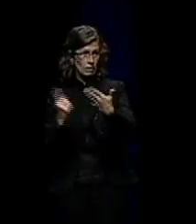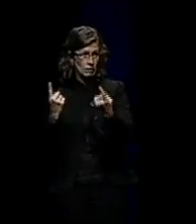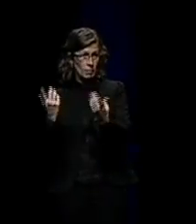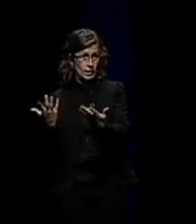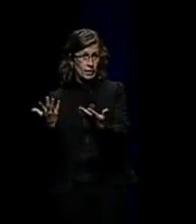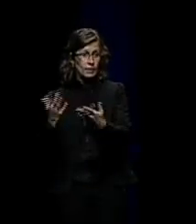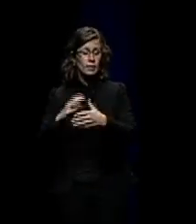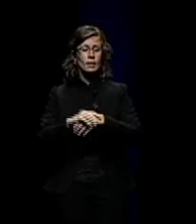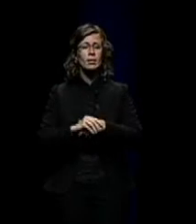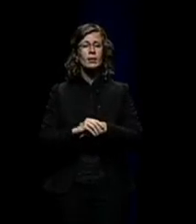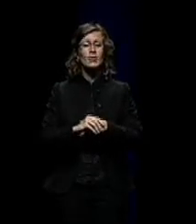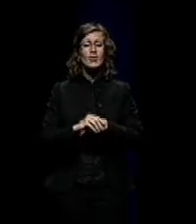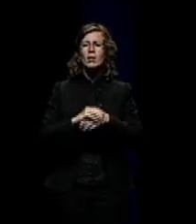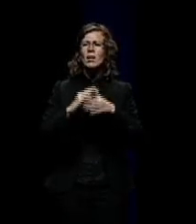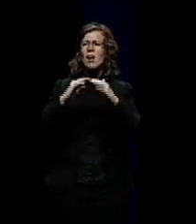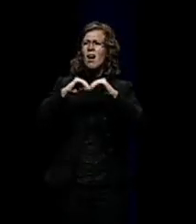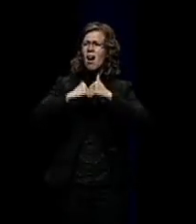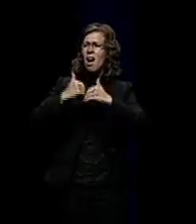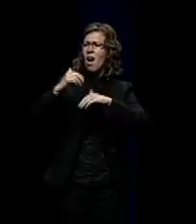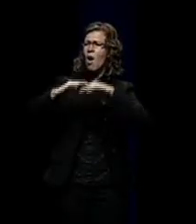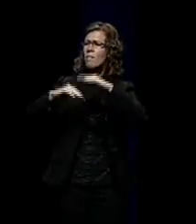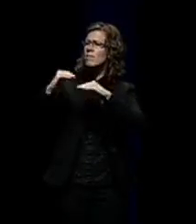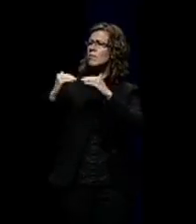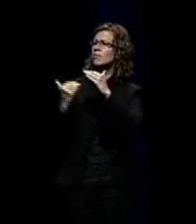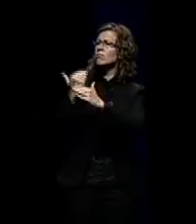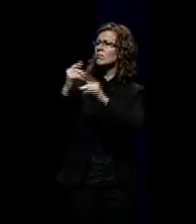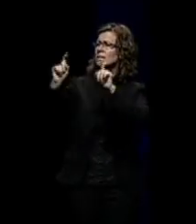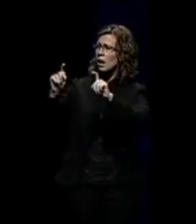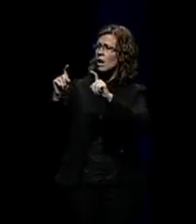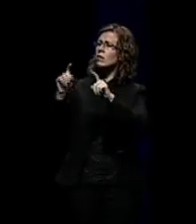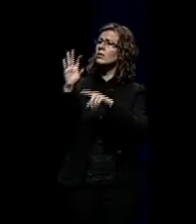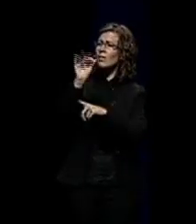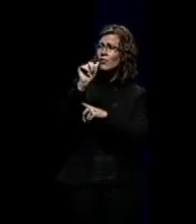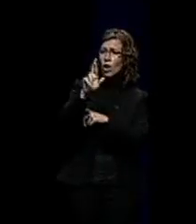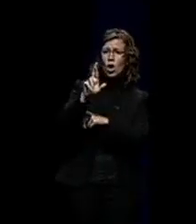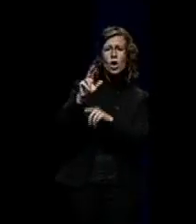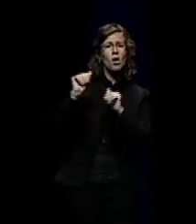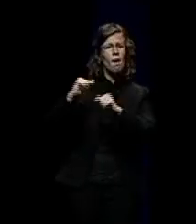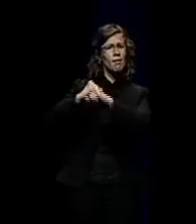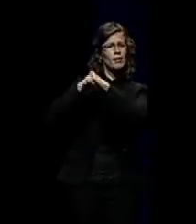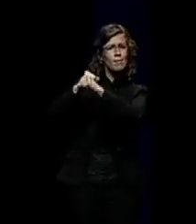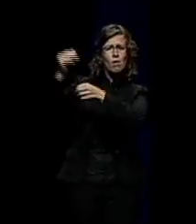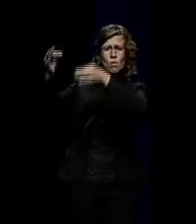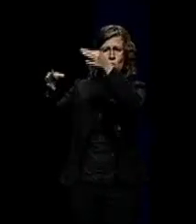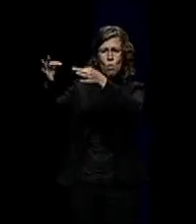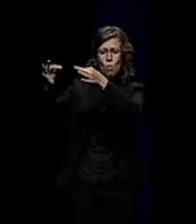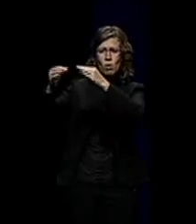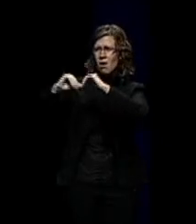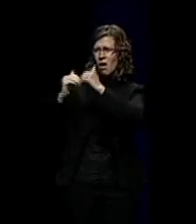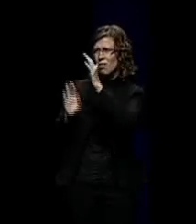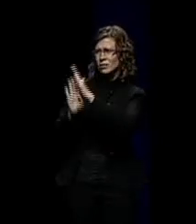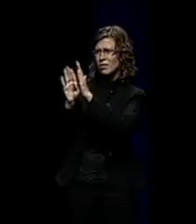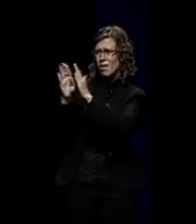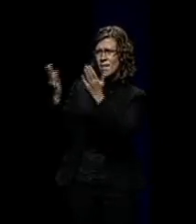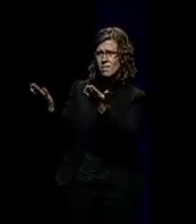And in terms of building a fair and defensible test, this is the development process. And I think this is very, very important.